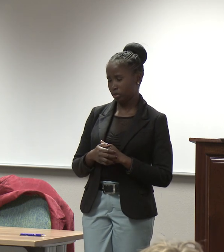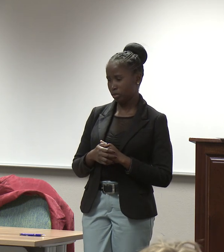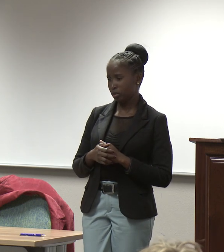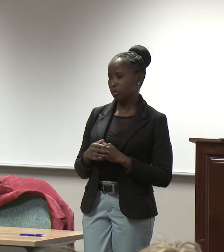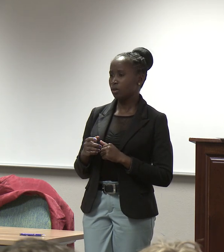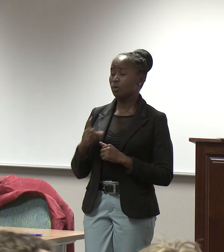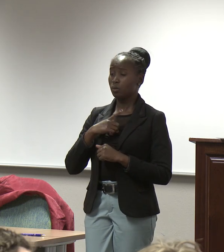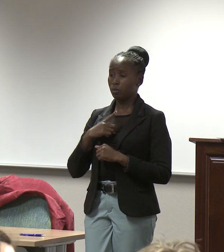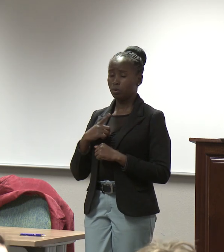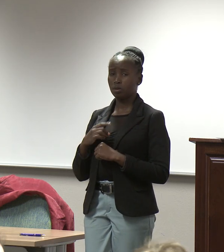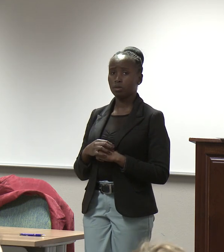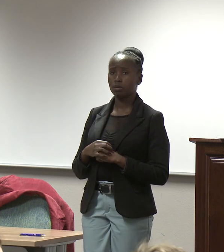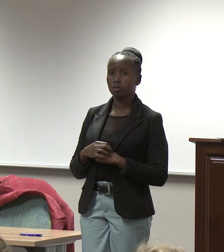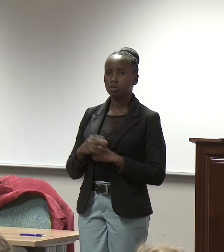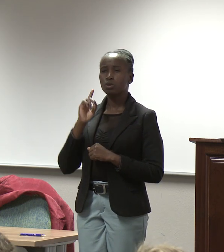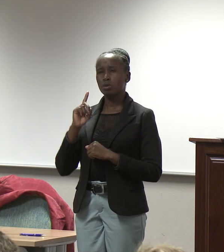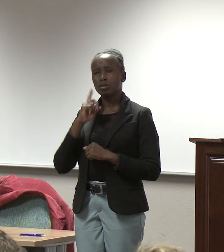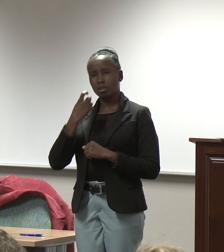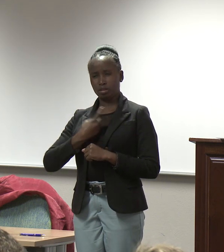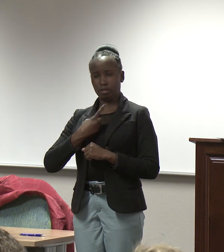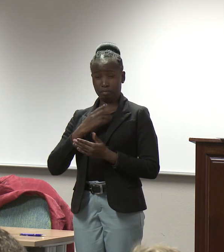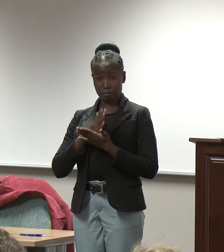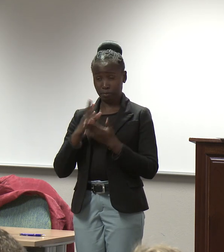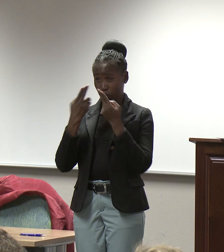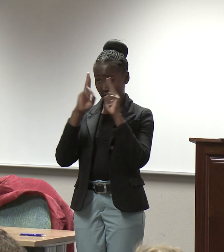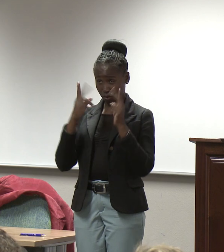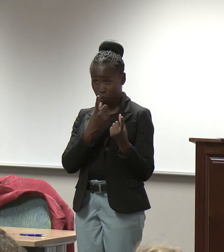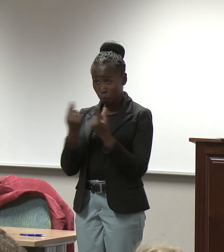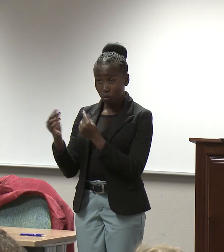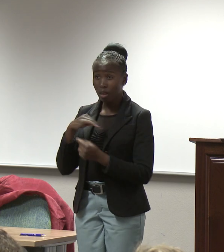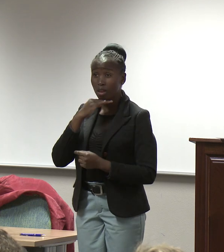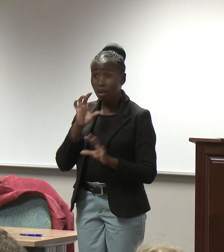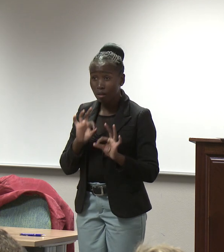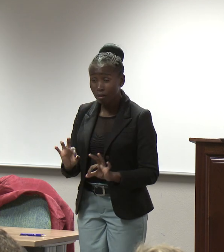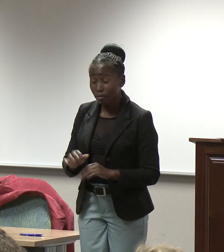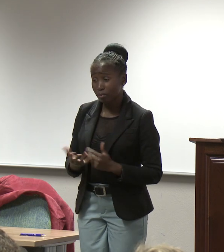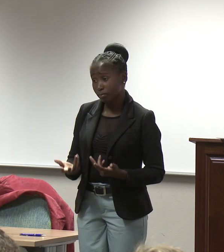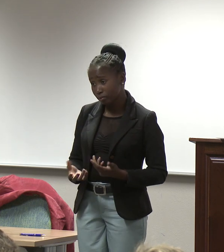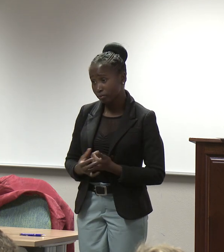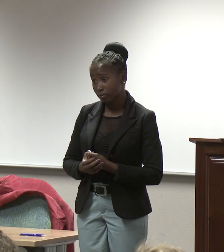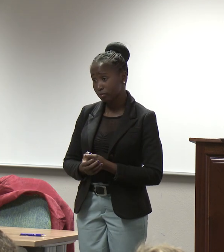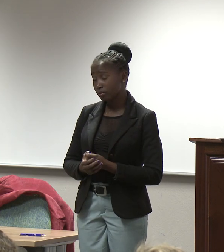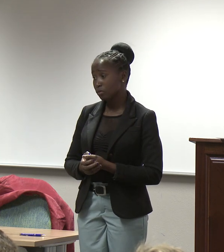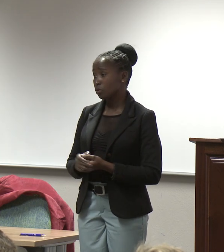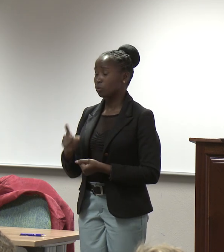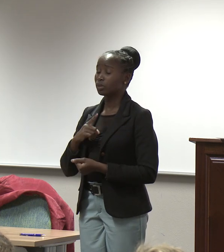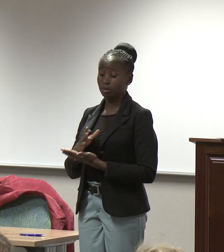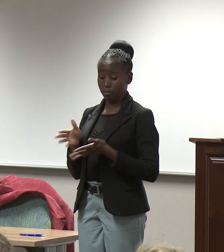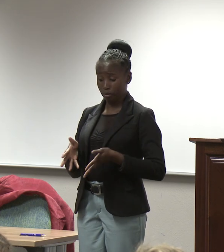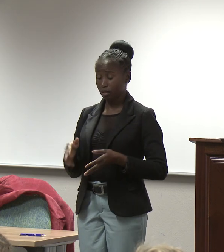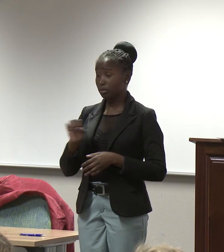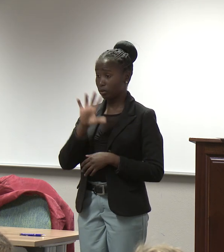ask whether the universities are doing enough on that. For instance, in the research I've been conducting here on South African